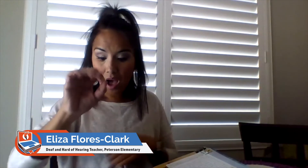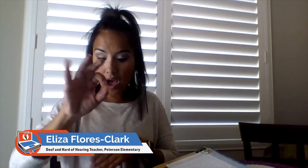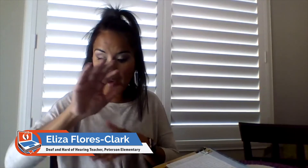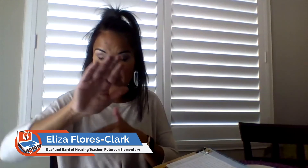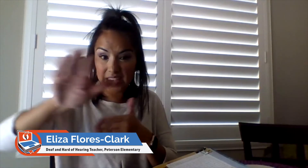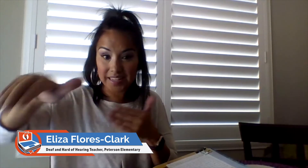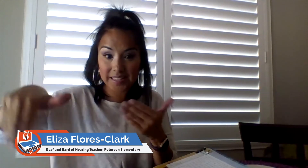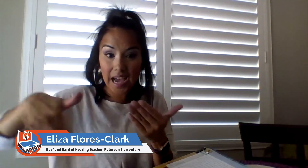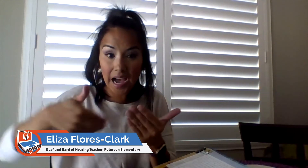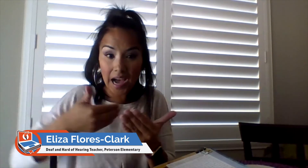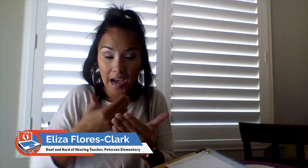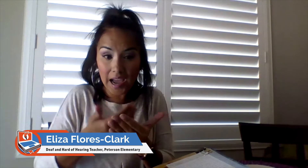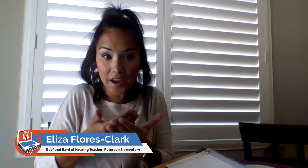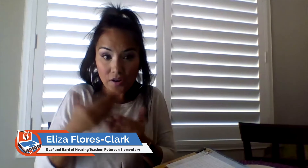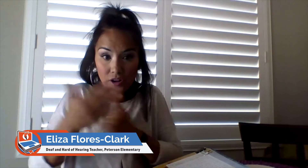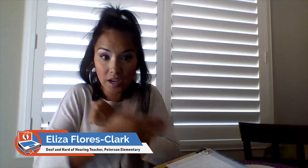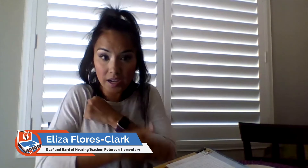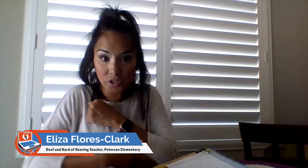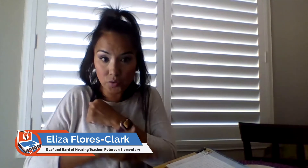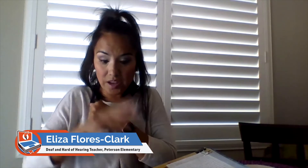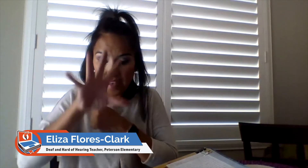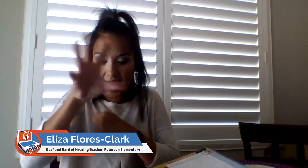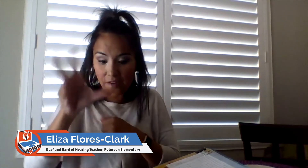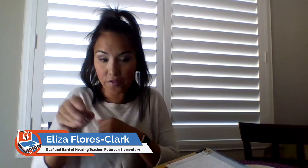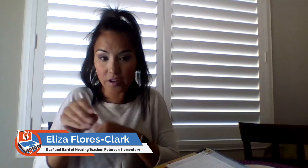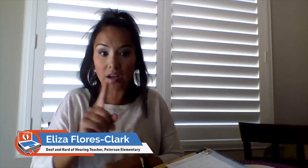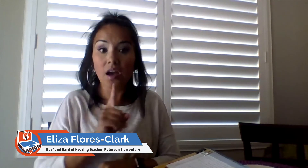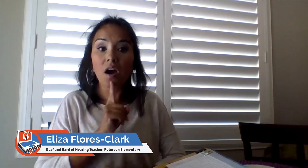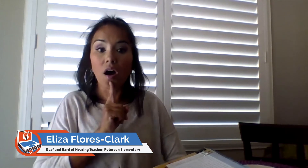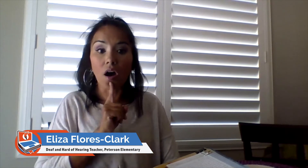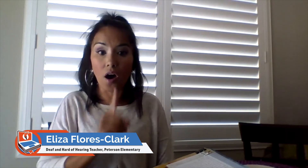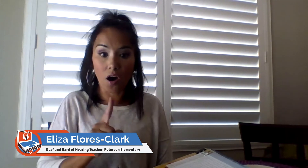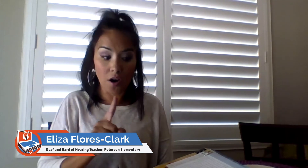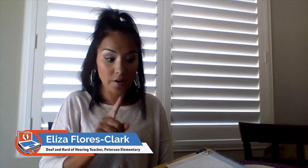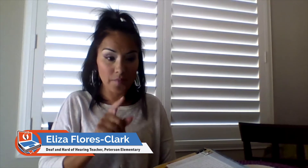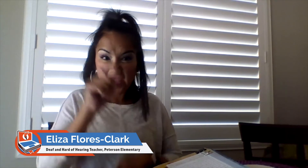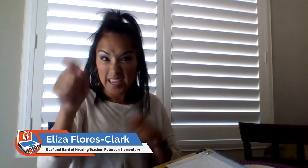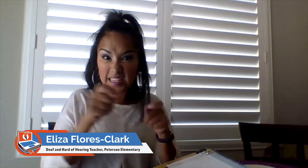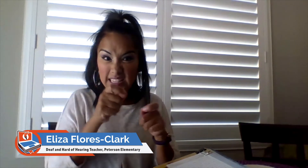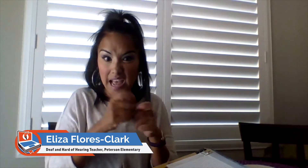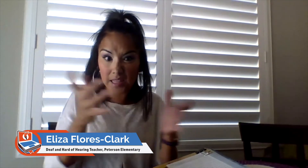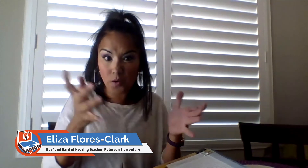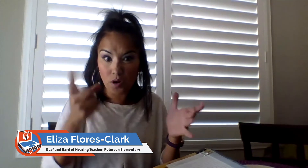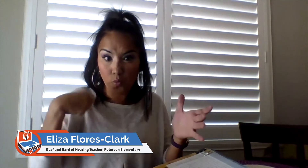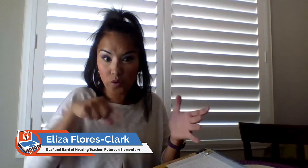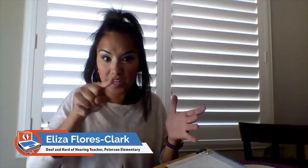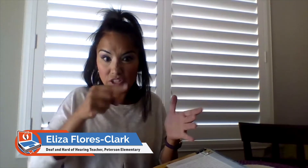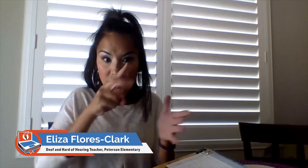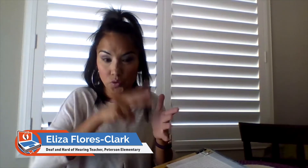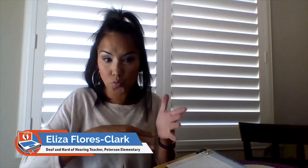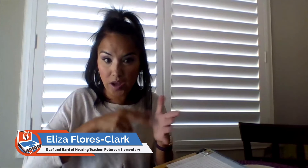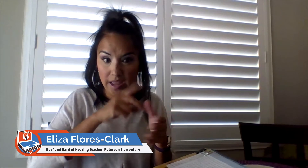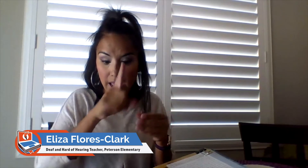of the entire Africa are exactly just read